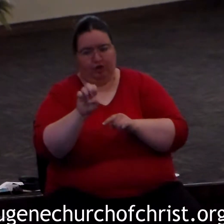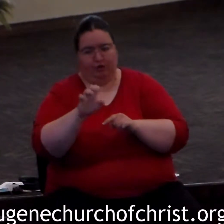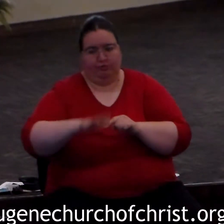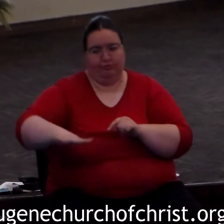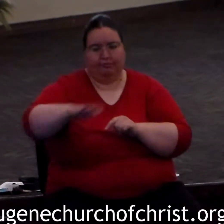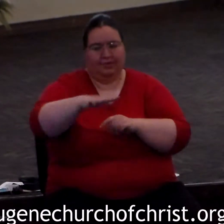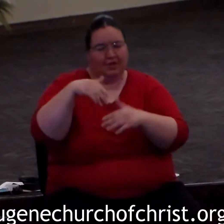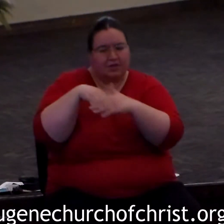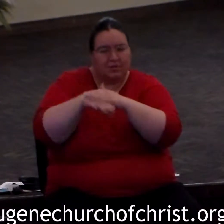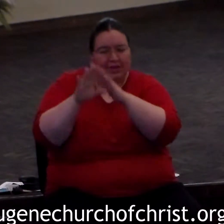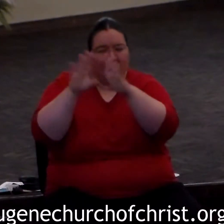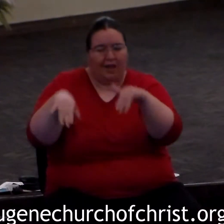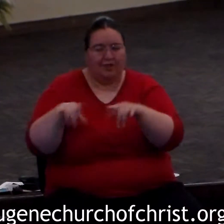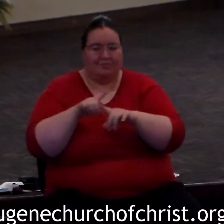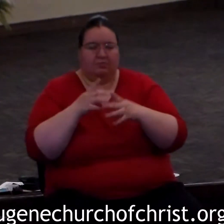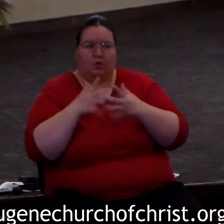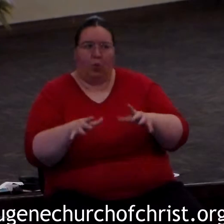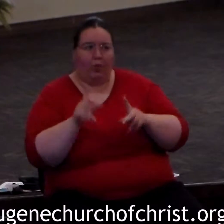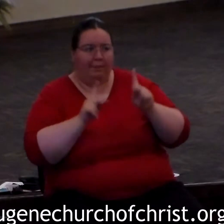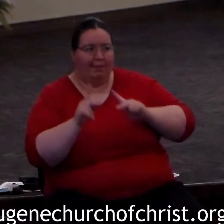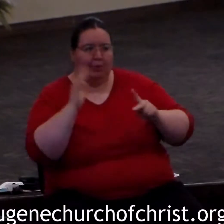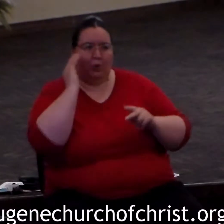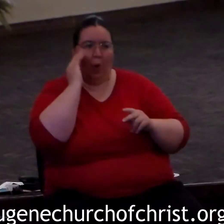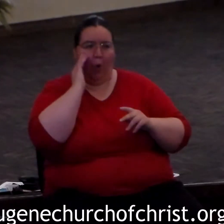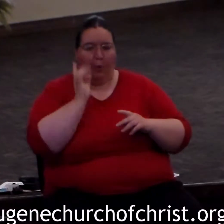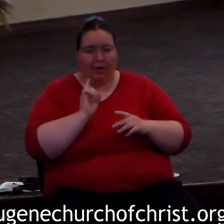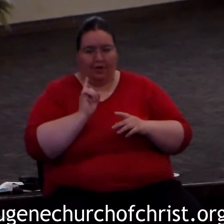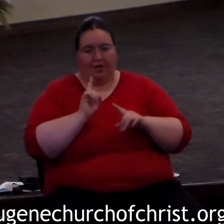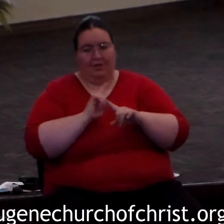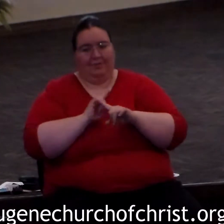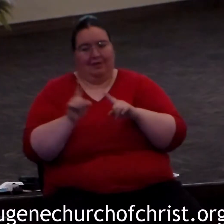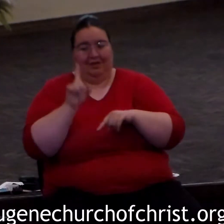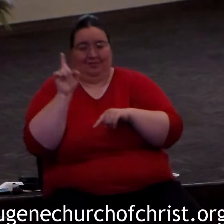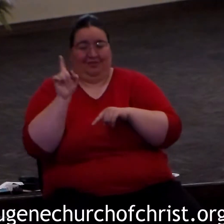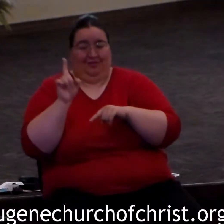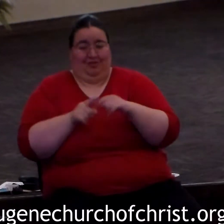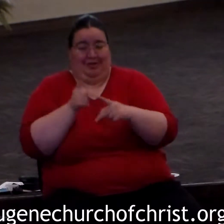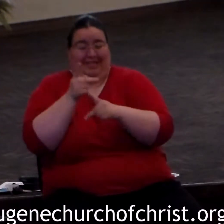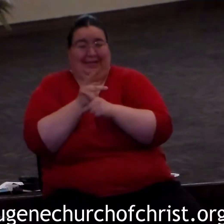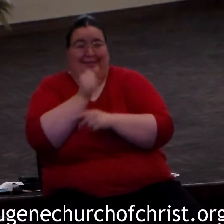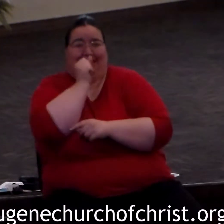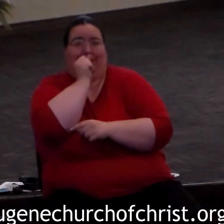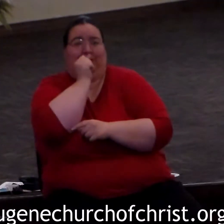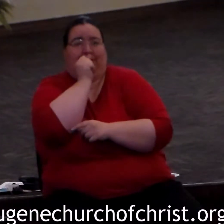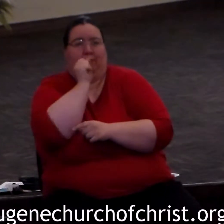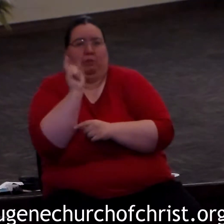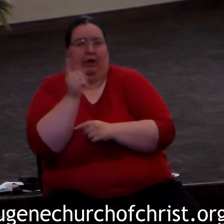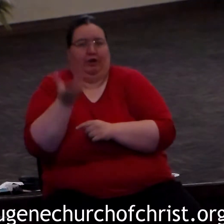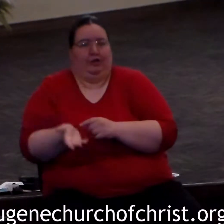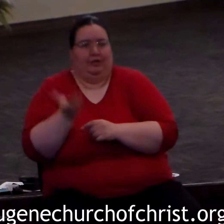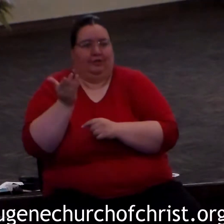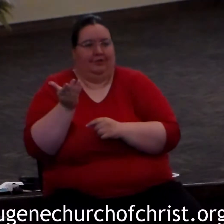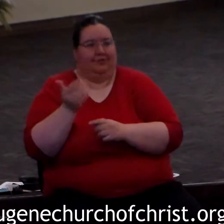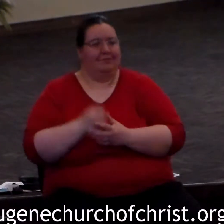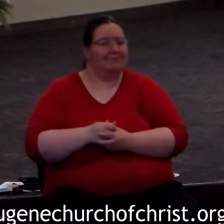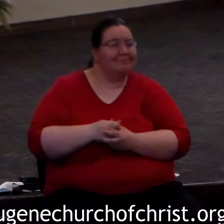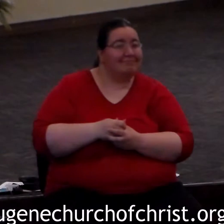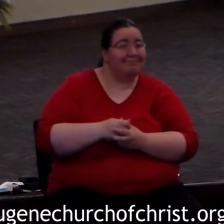it, yet he could not keep his presence secret. Which brings me to the question, does this sound familiar to you? If you